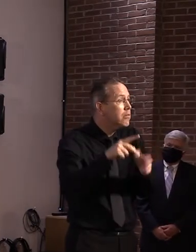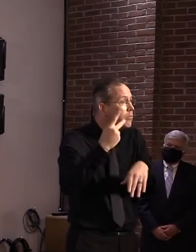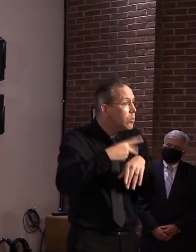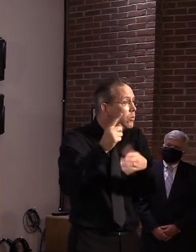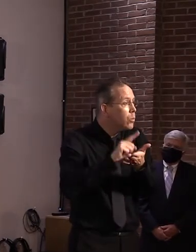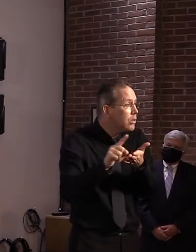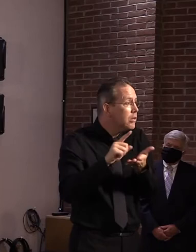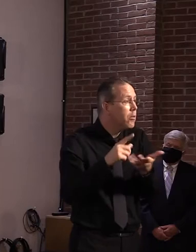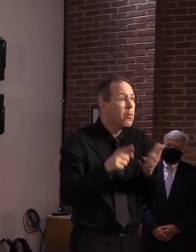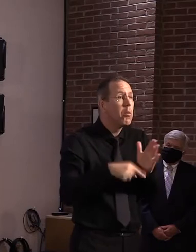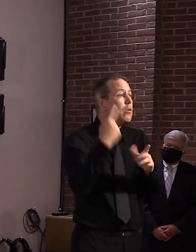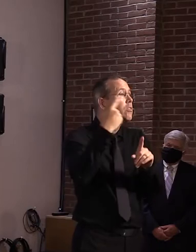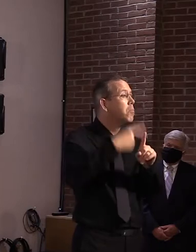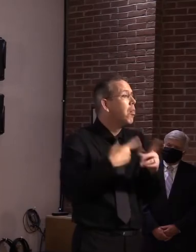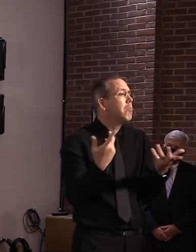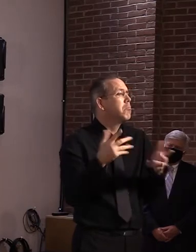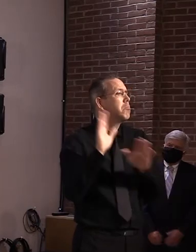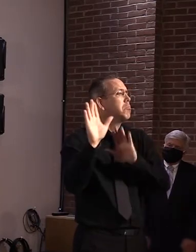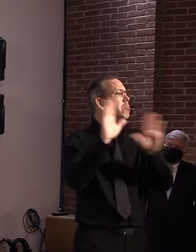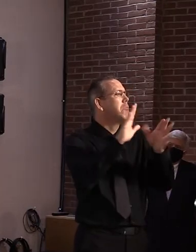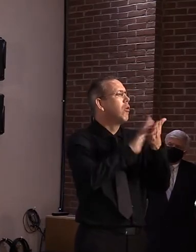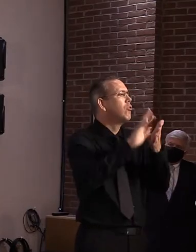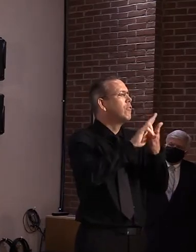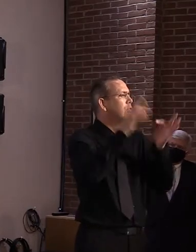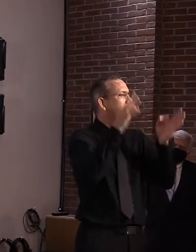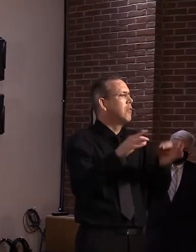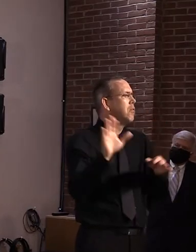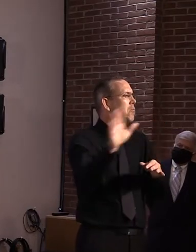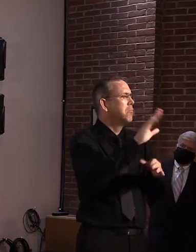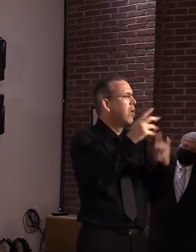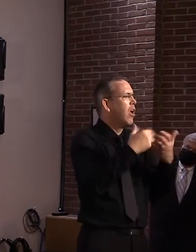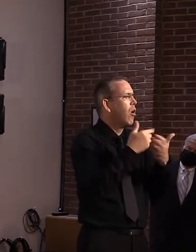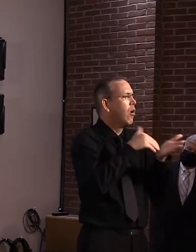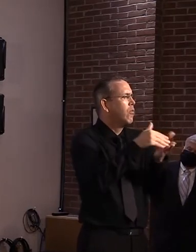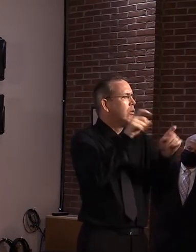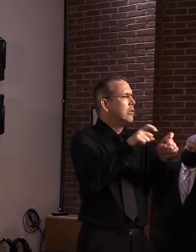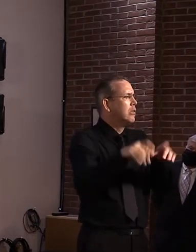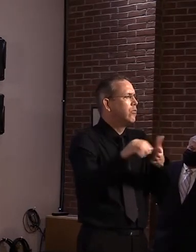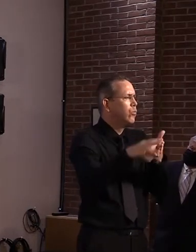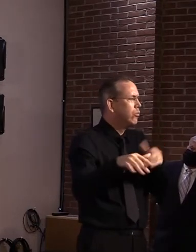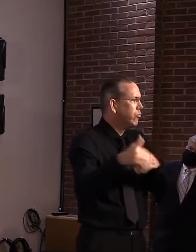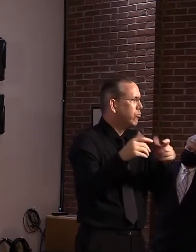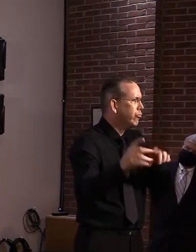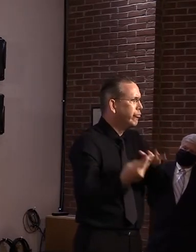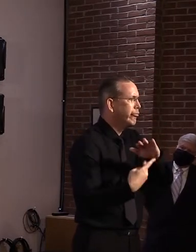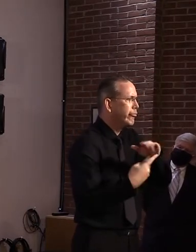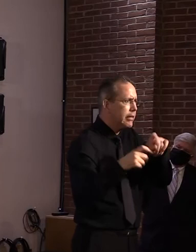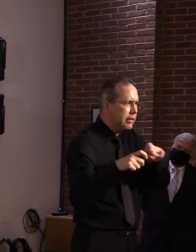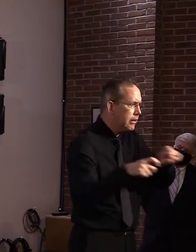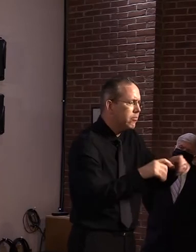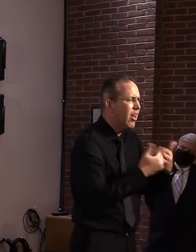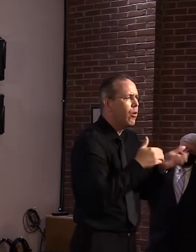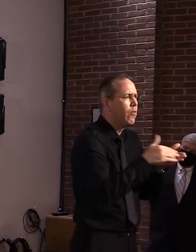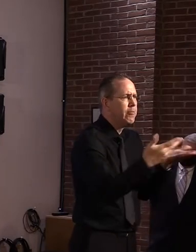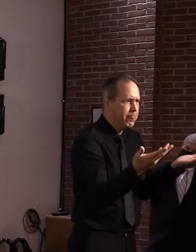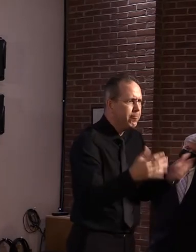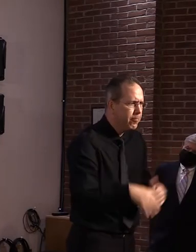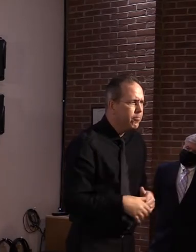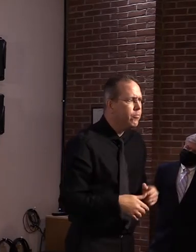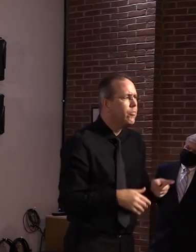whole exercise, if you will, of reopening colleges, there isn't a lot of evidence for us to draw